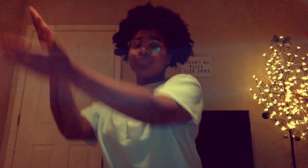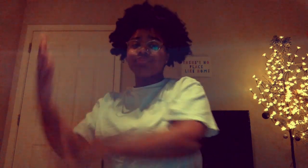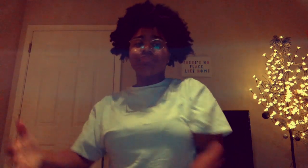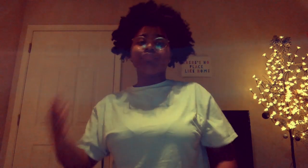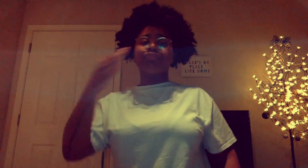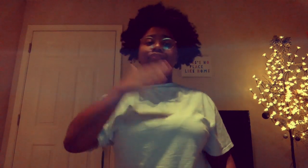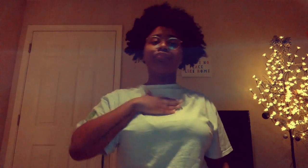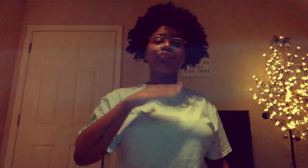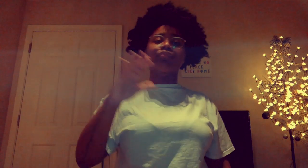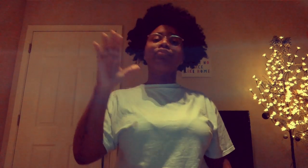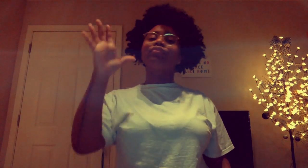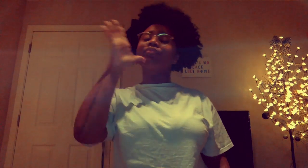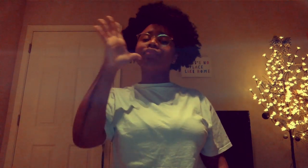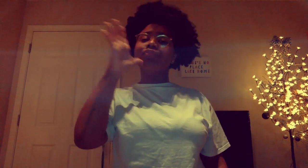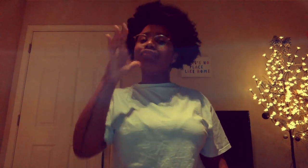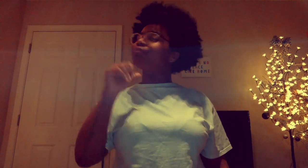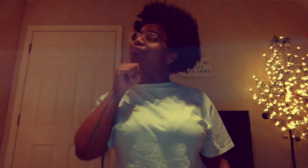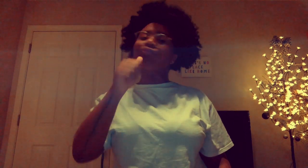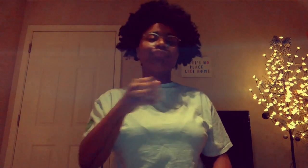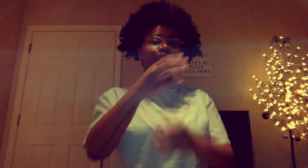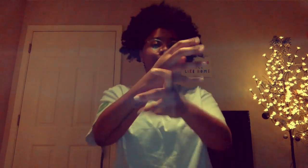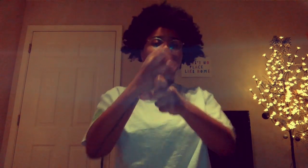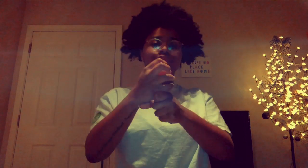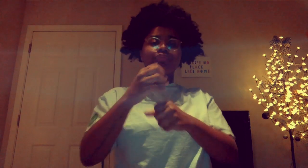forever grateful that my mother, she didn't get sick.